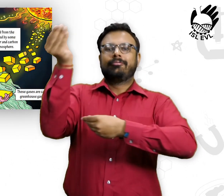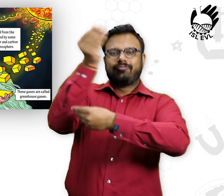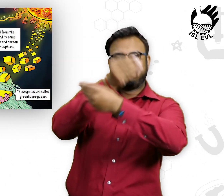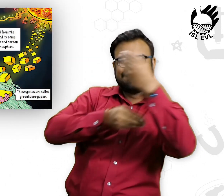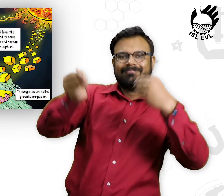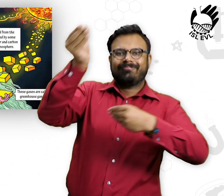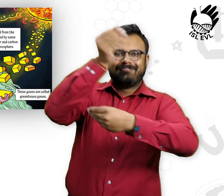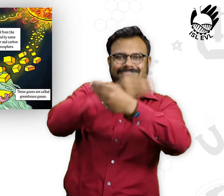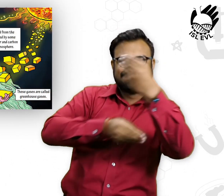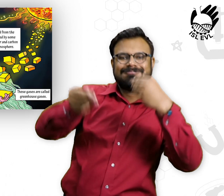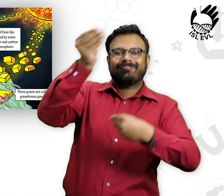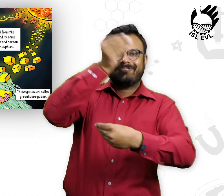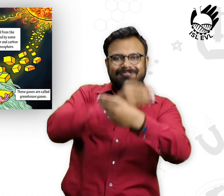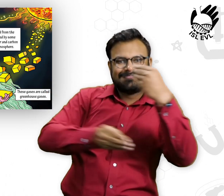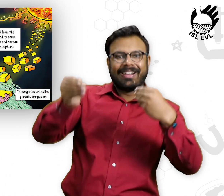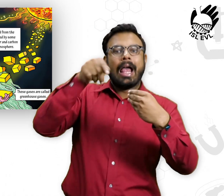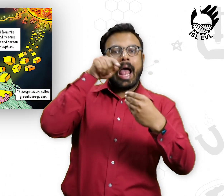carbon dioxide in the atmosphere.